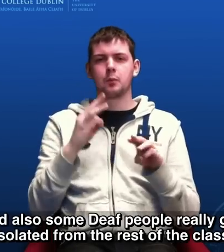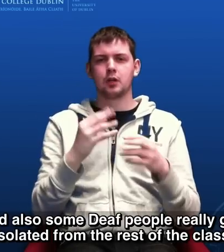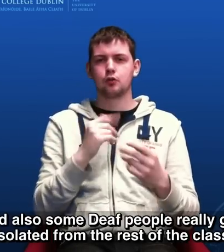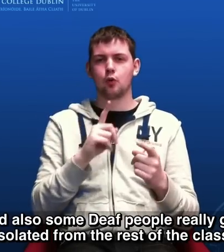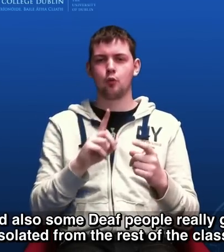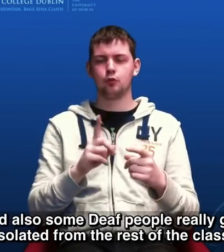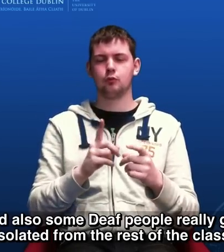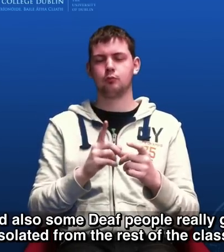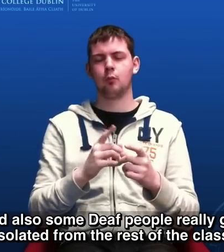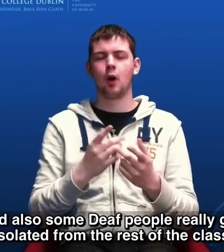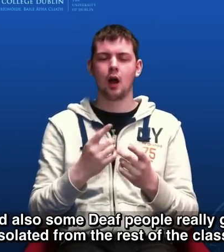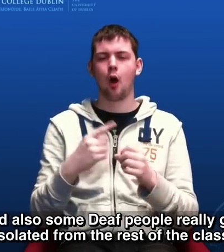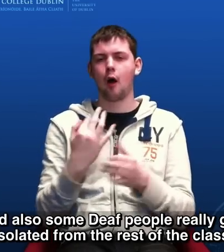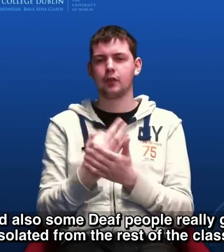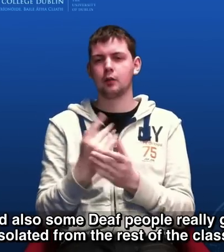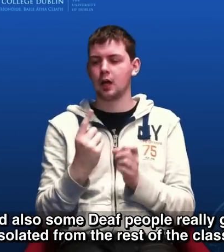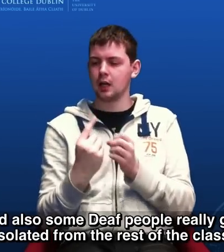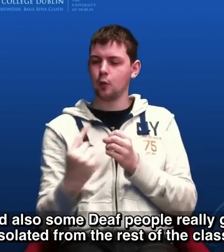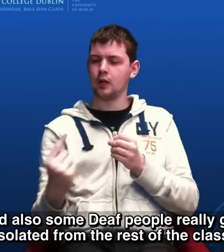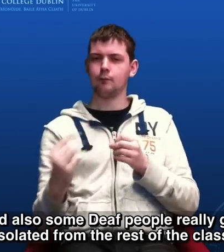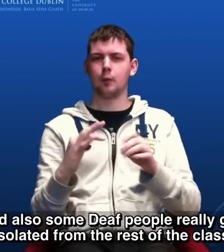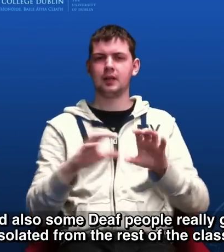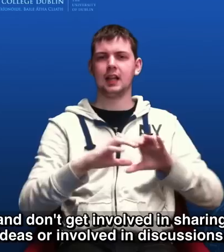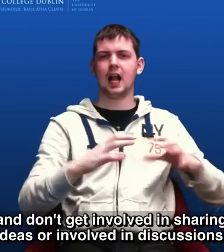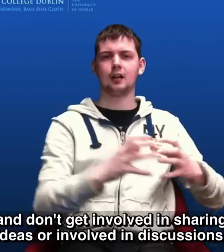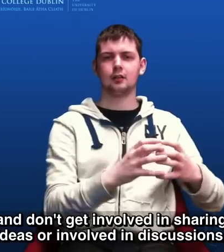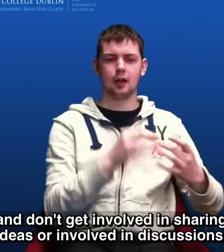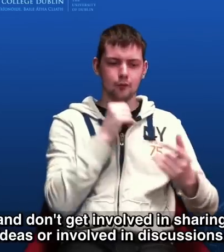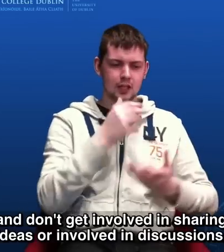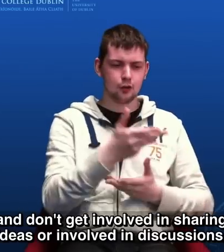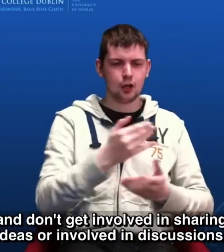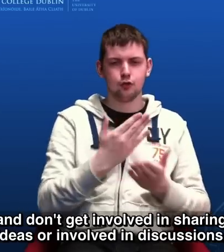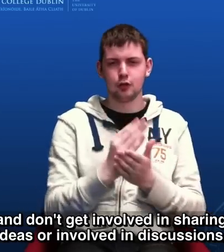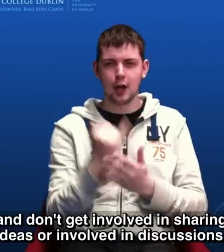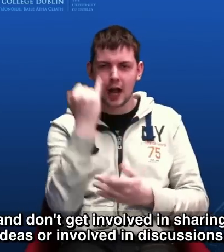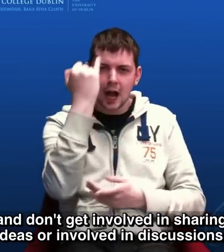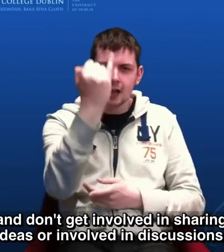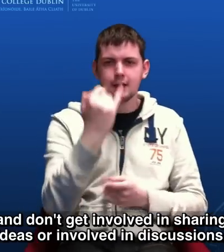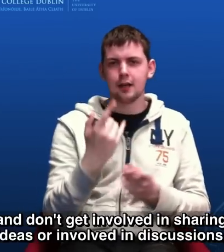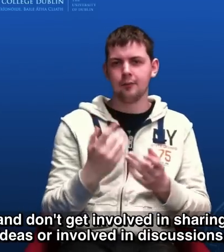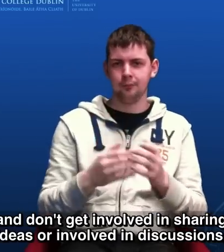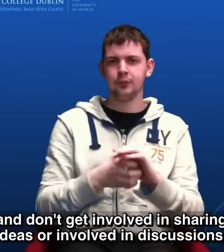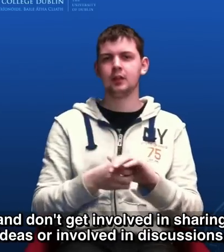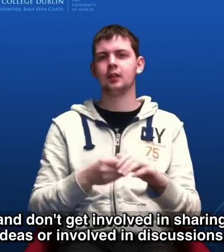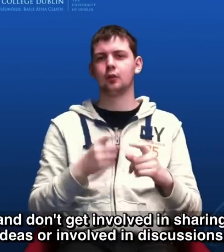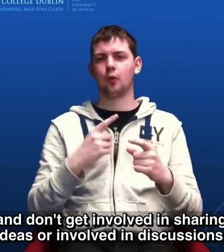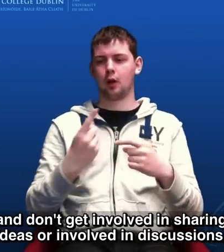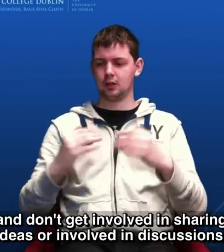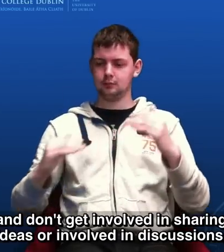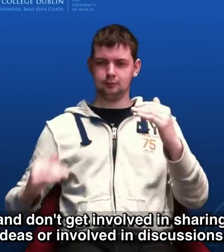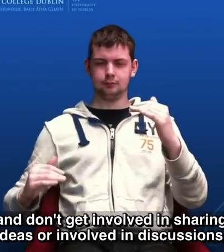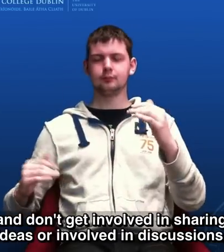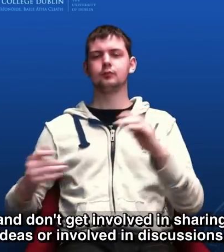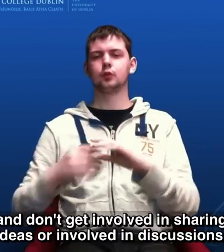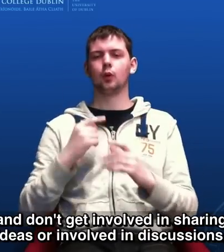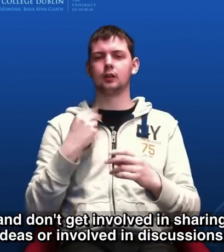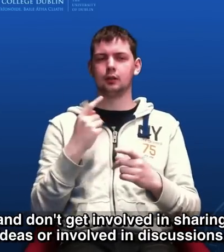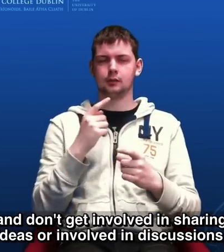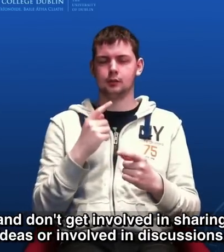people really get isolated from the rest of the class and don't get involved in sharing ideas and get involved in discussions. So